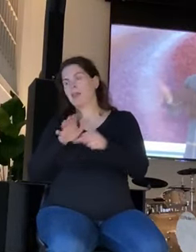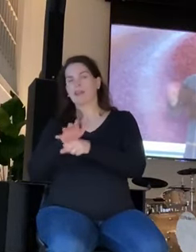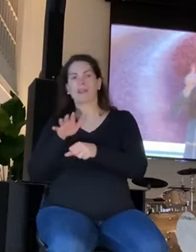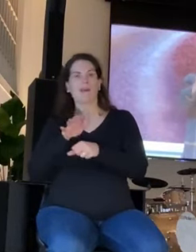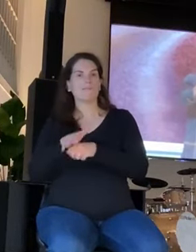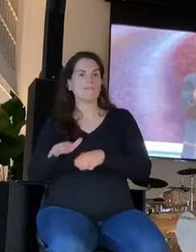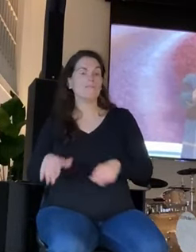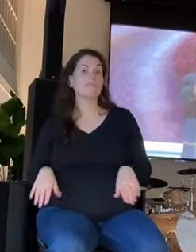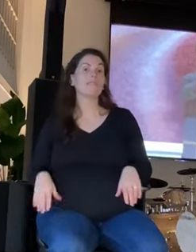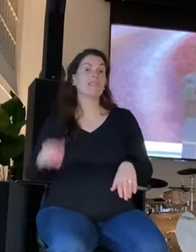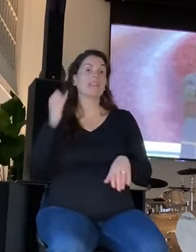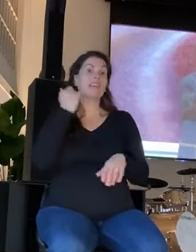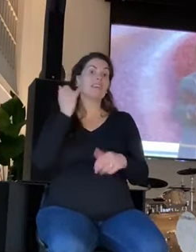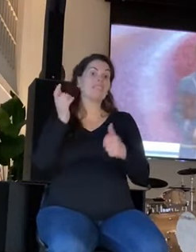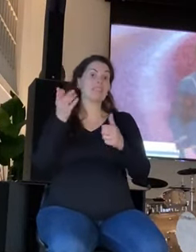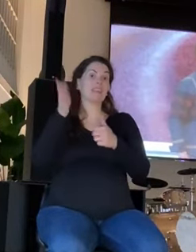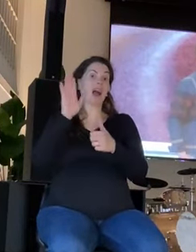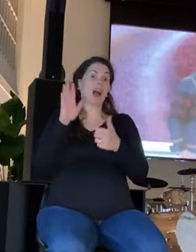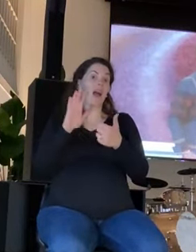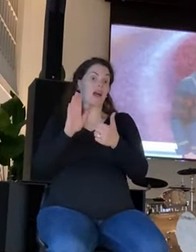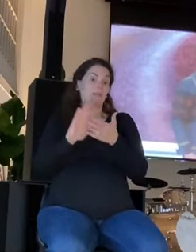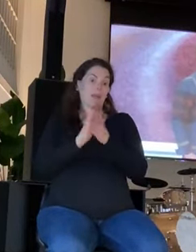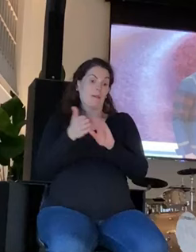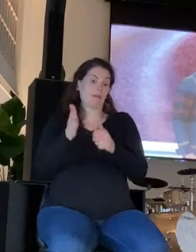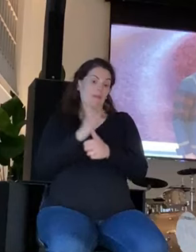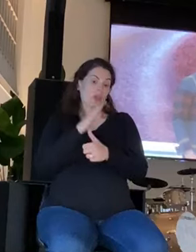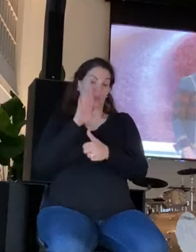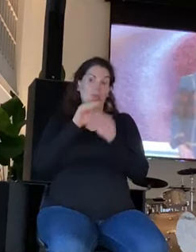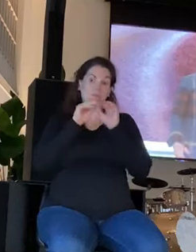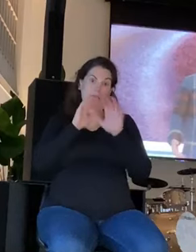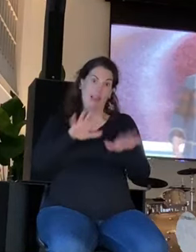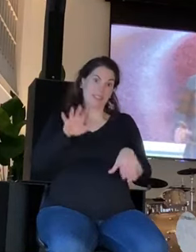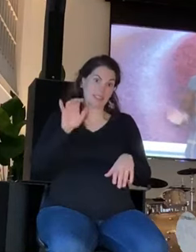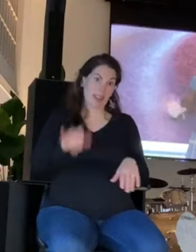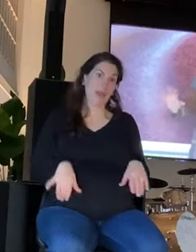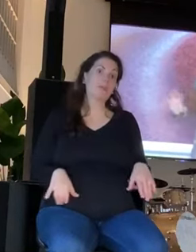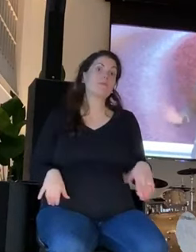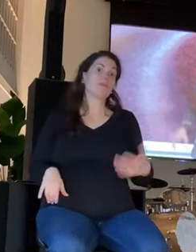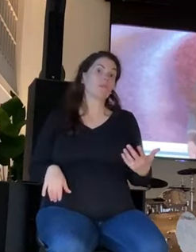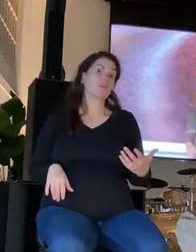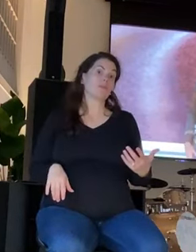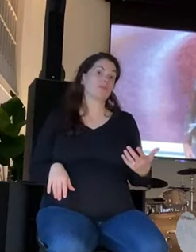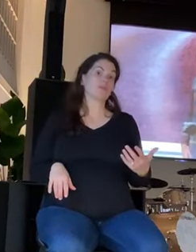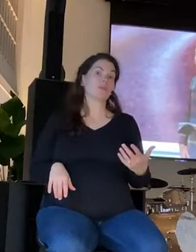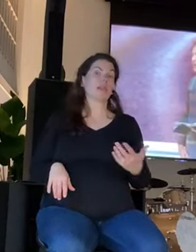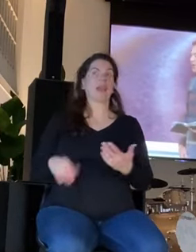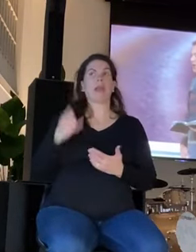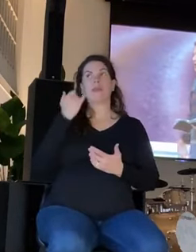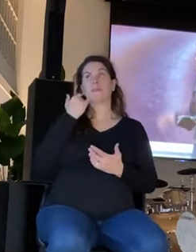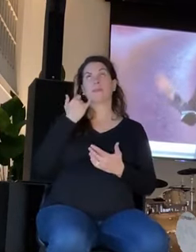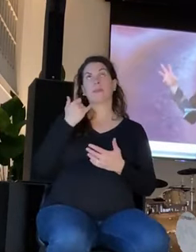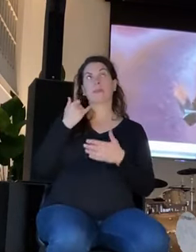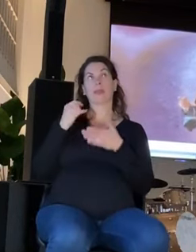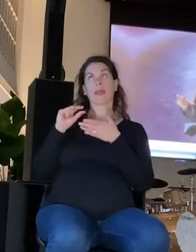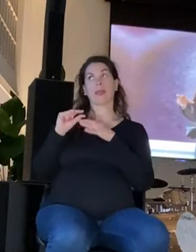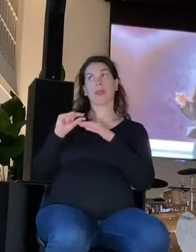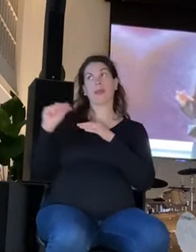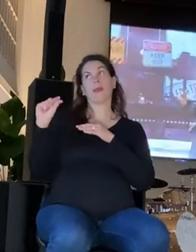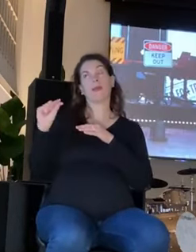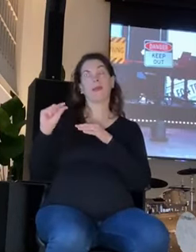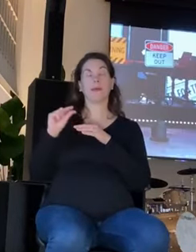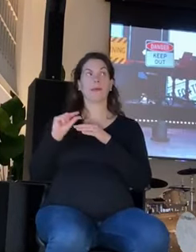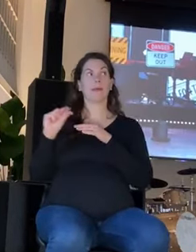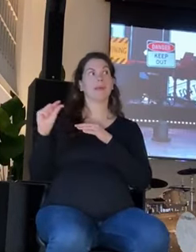reminding us that any place you put God in the first place, He blesses that place. He guards against being stingy. He says, the world of the stingy